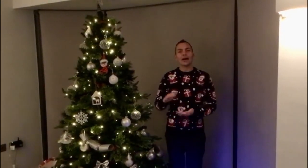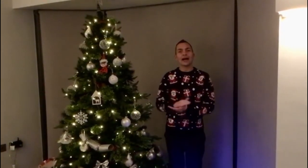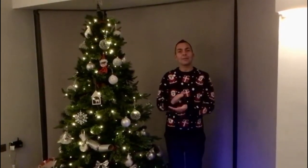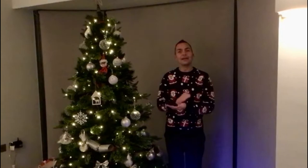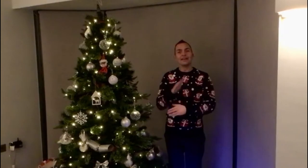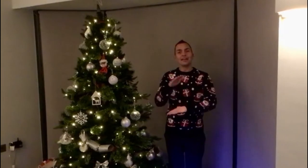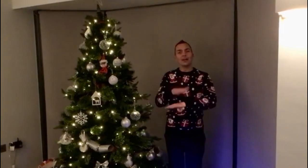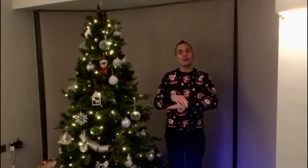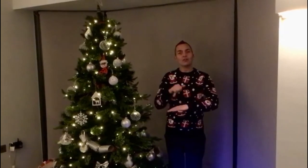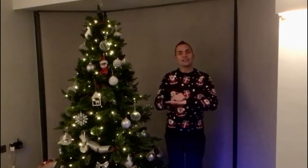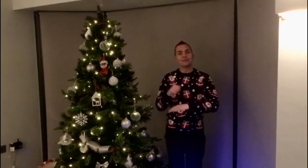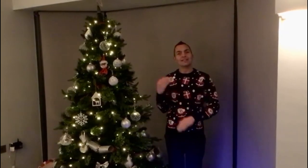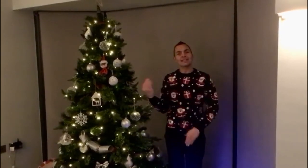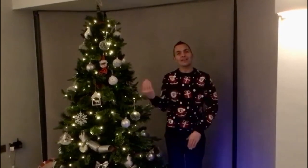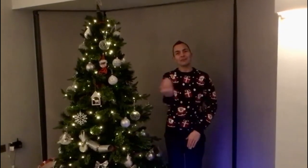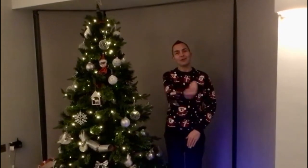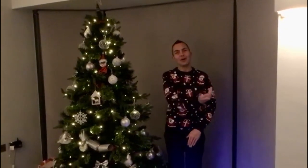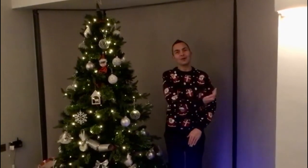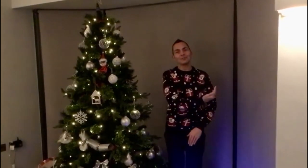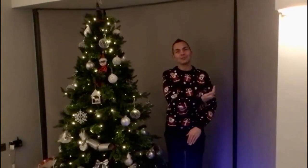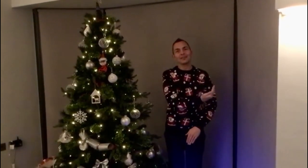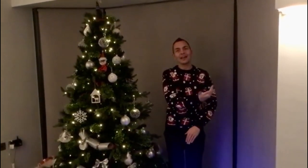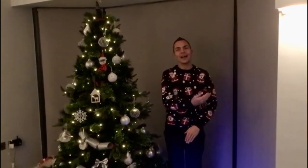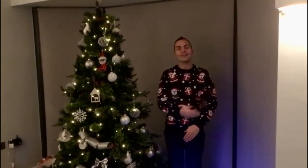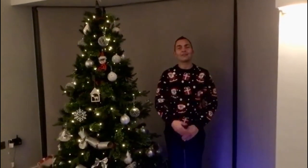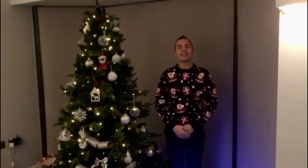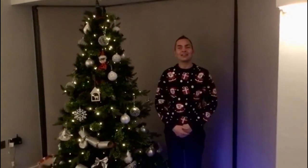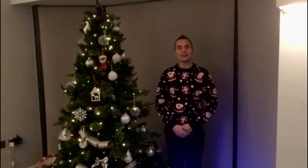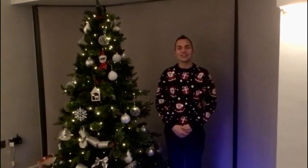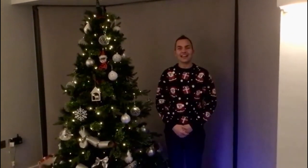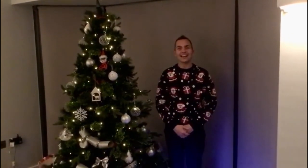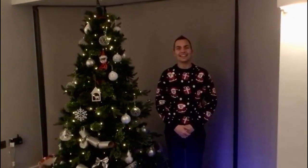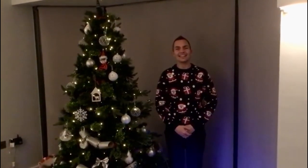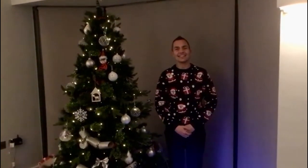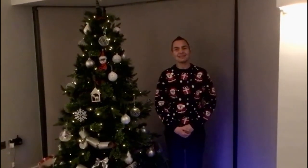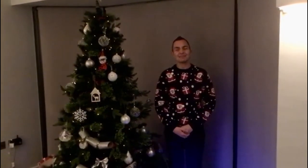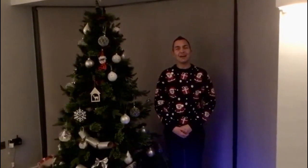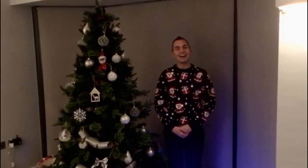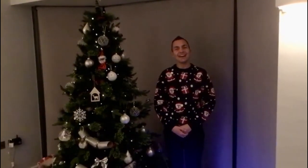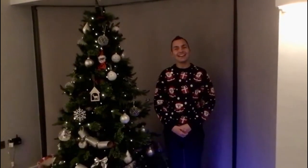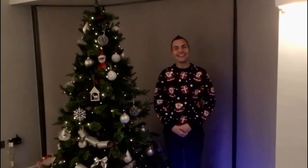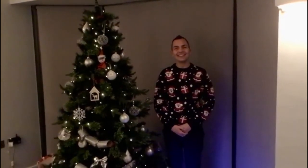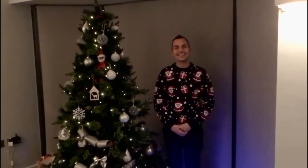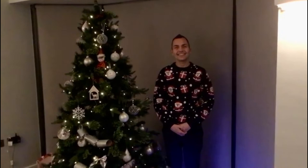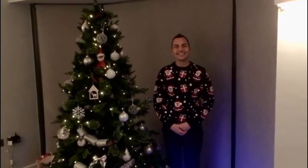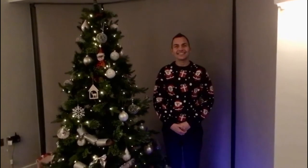happy Christmas everyone, have a really good day. Bye.